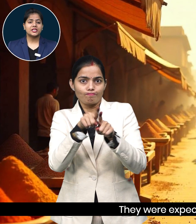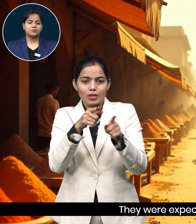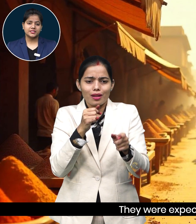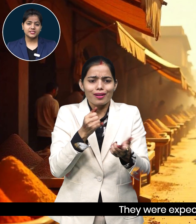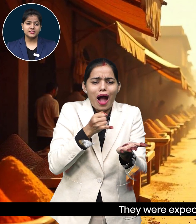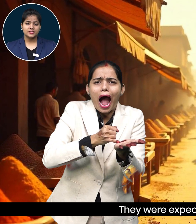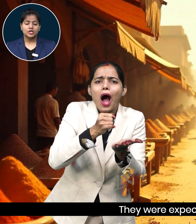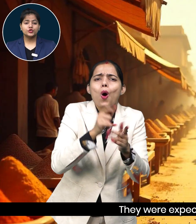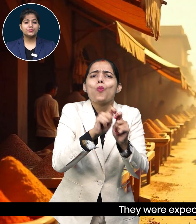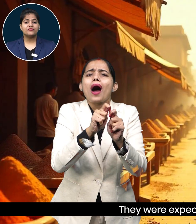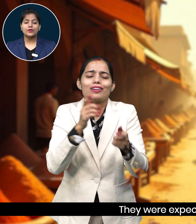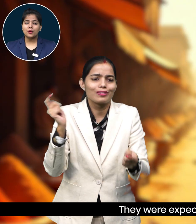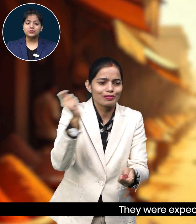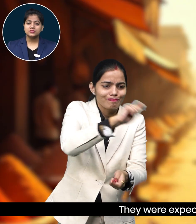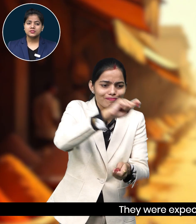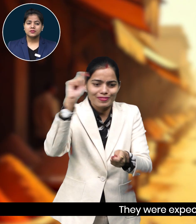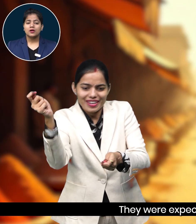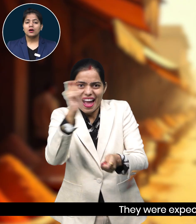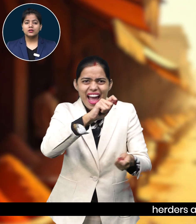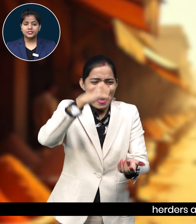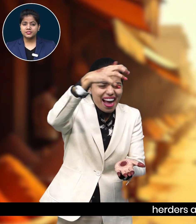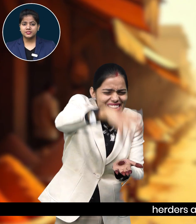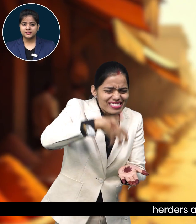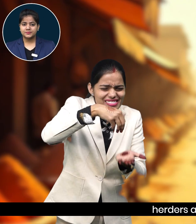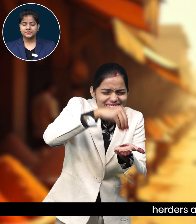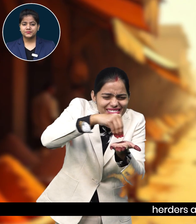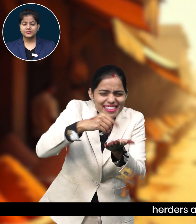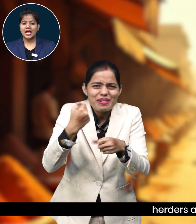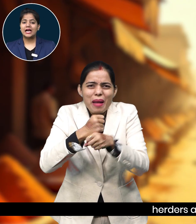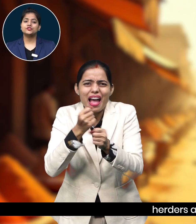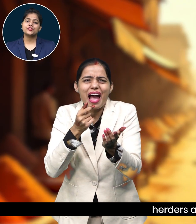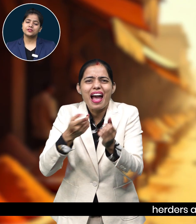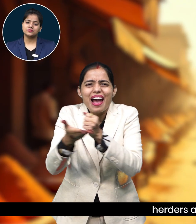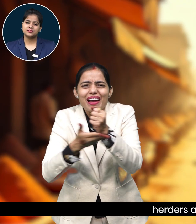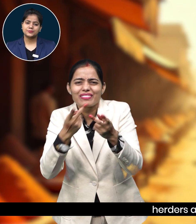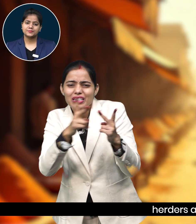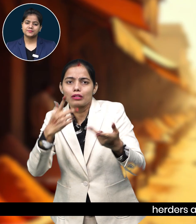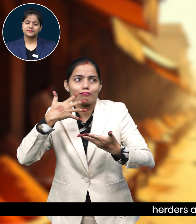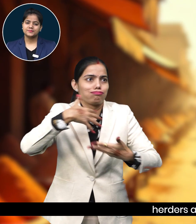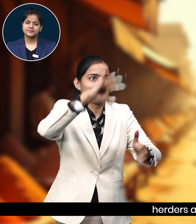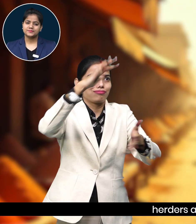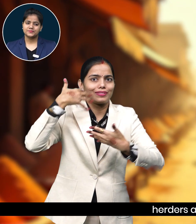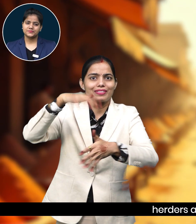They were expected to be farmers, herders, and traders.